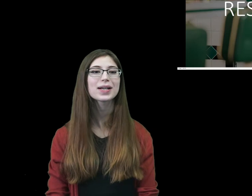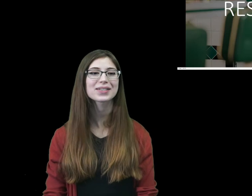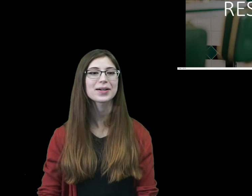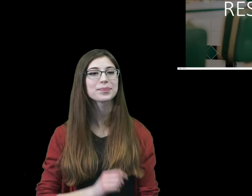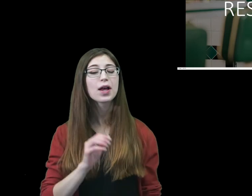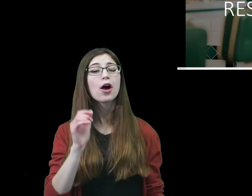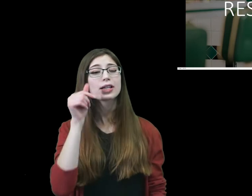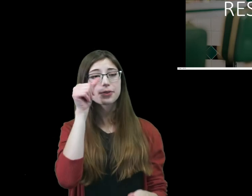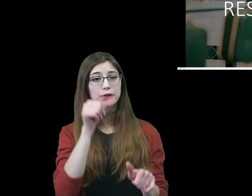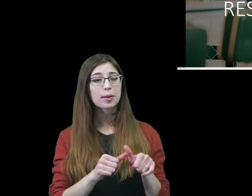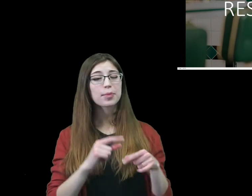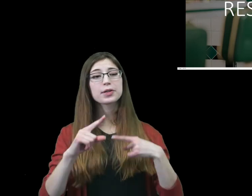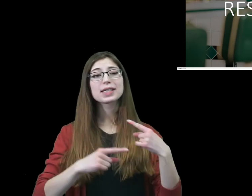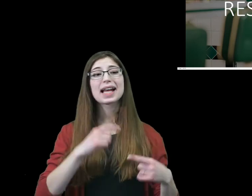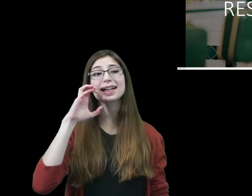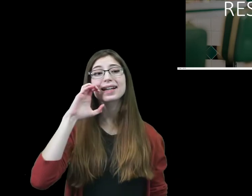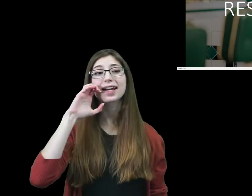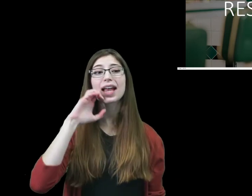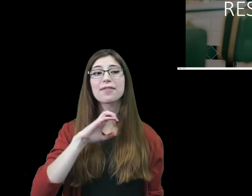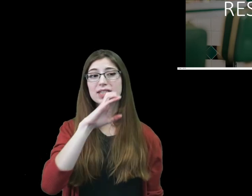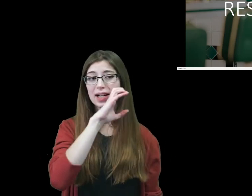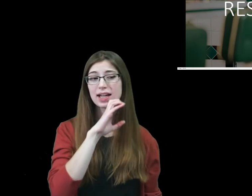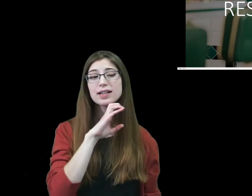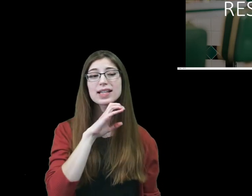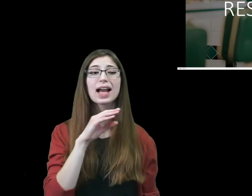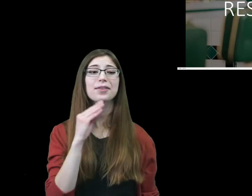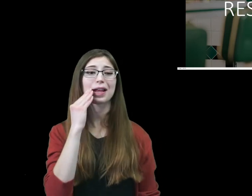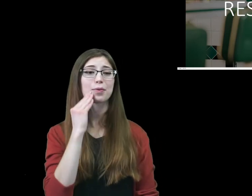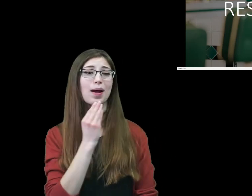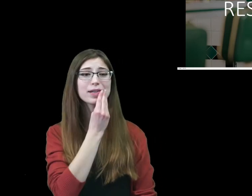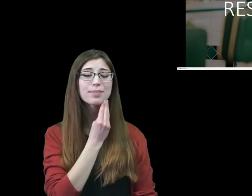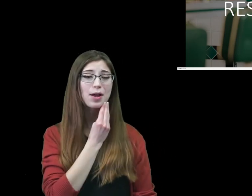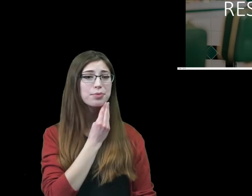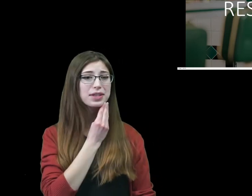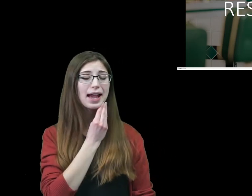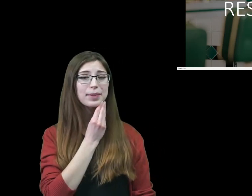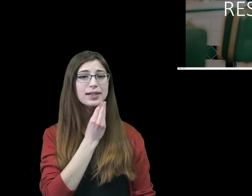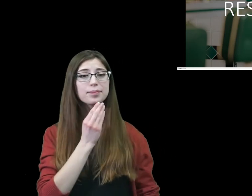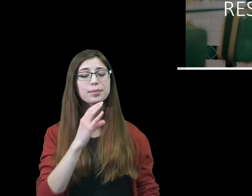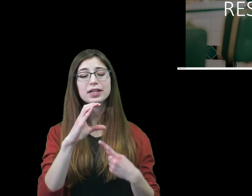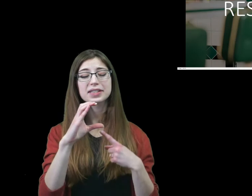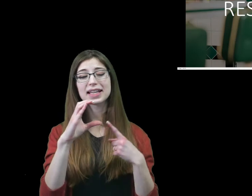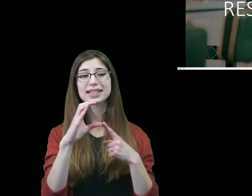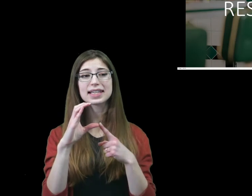Restaurant. So if you remember, the sign cafeteria is kind of like wiping your mouth with a napkin, but using a C